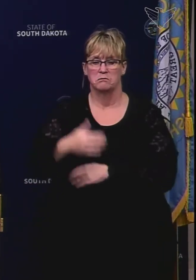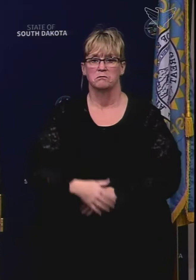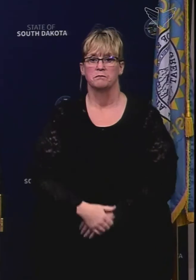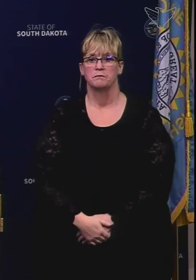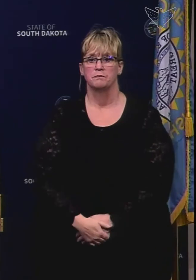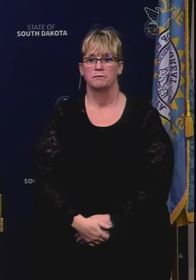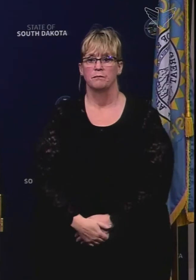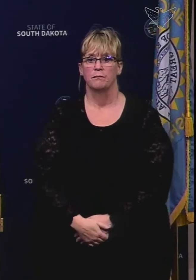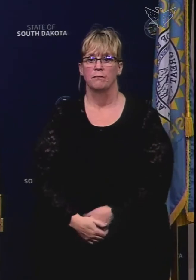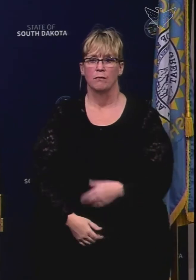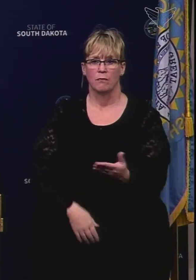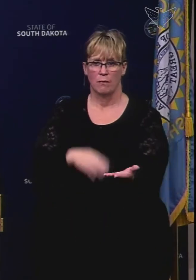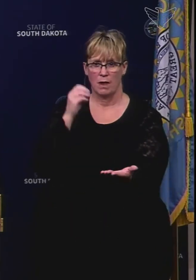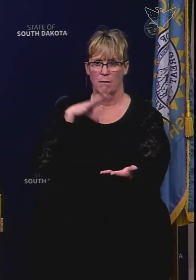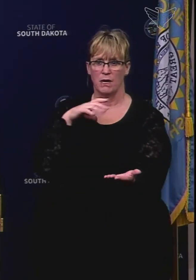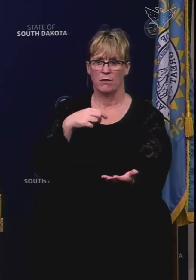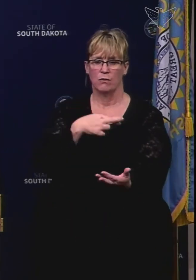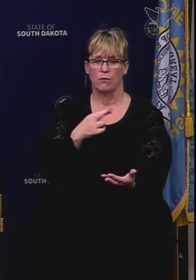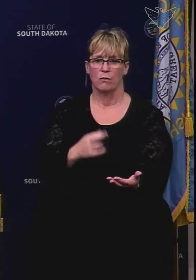Yes, Patrick.